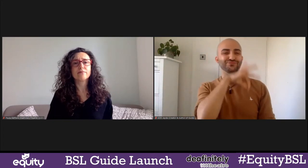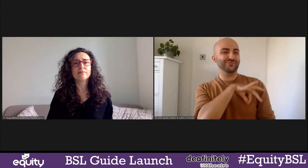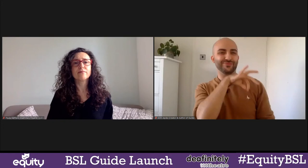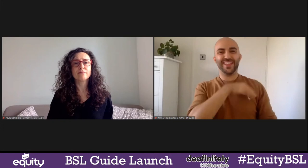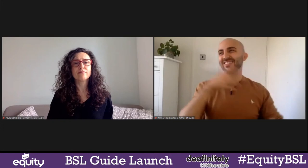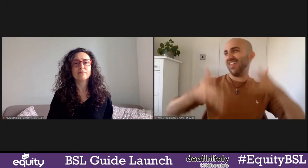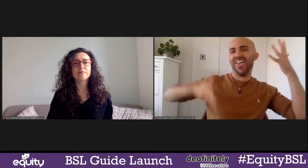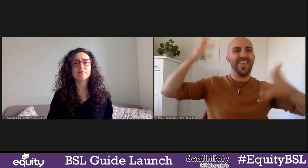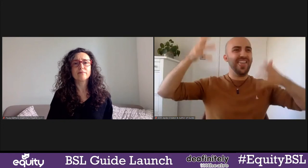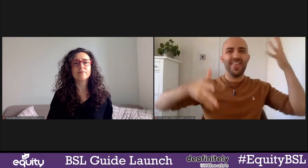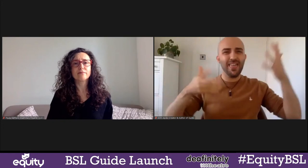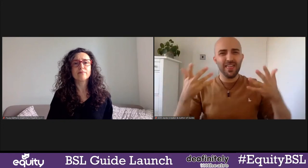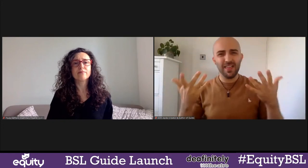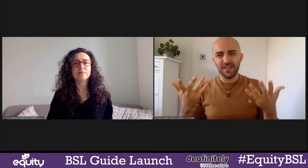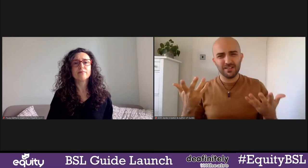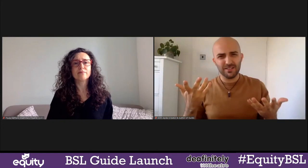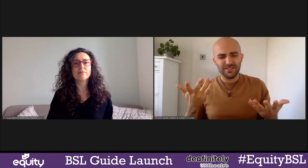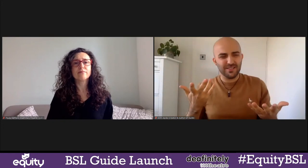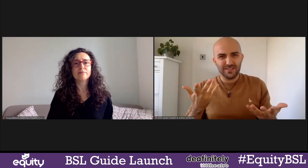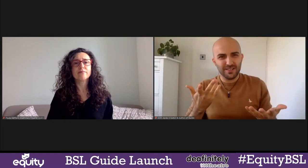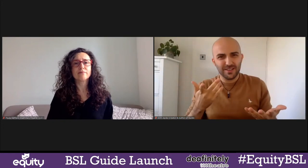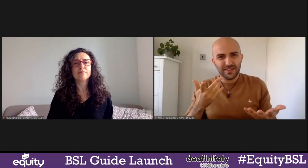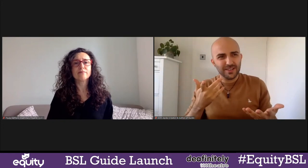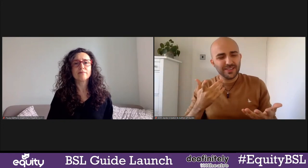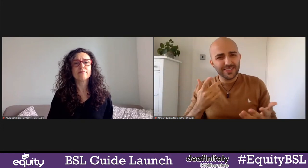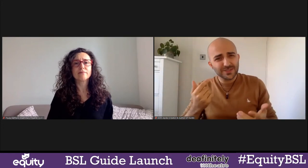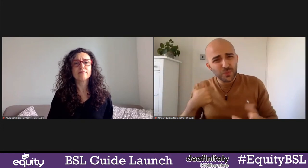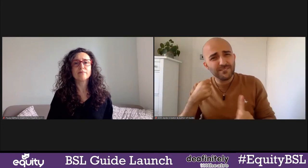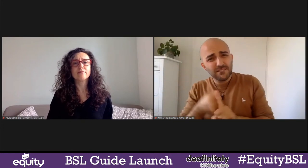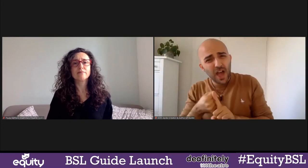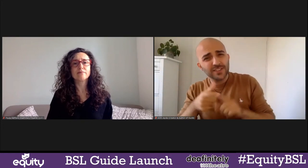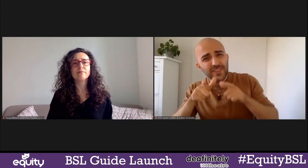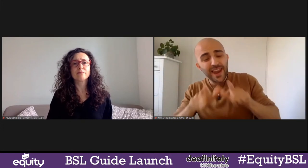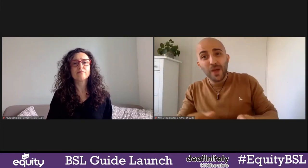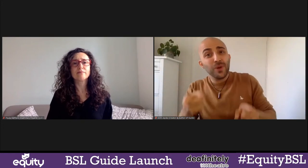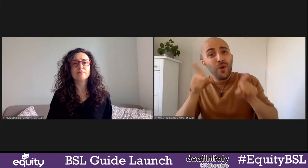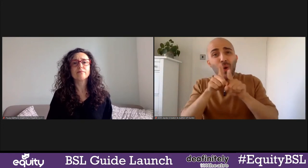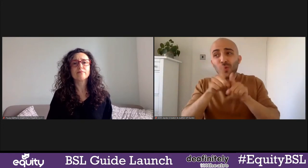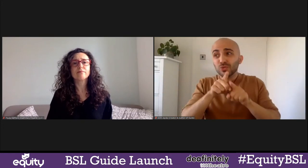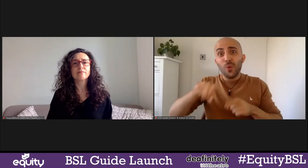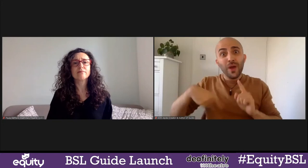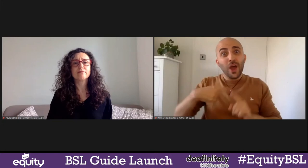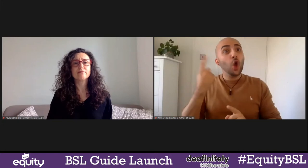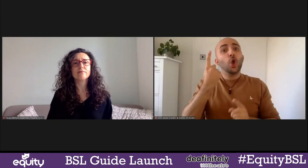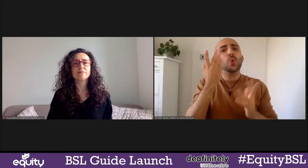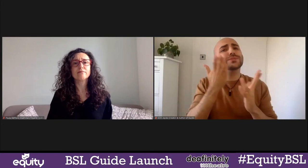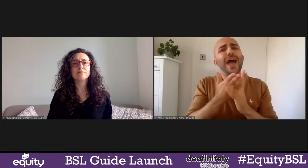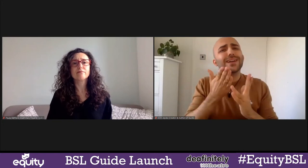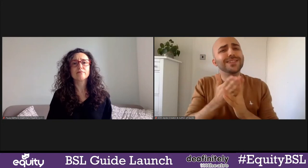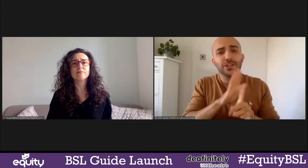language, and yet a hearing person takes it and uses it inappropriately.